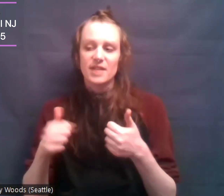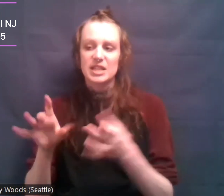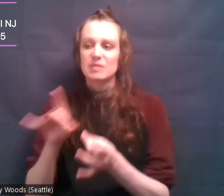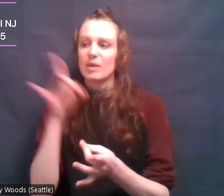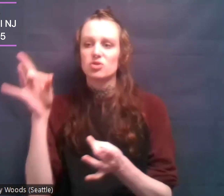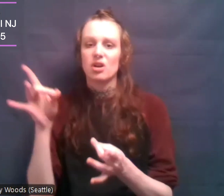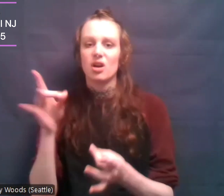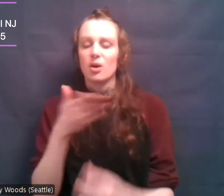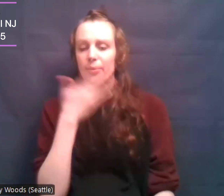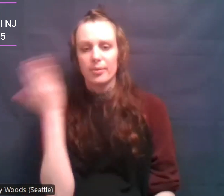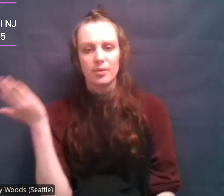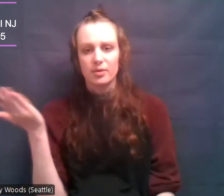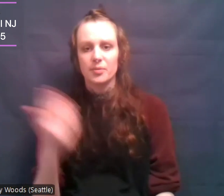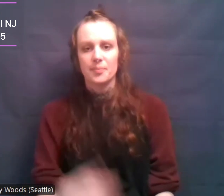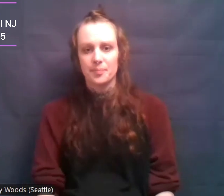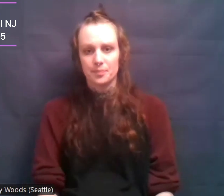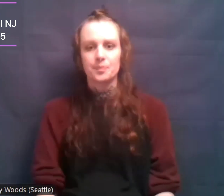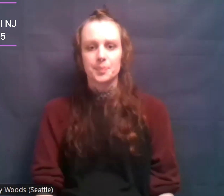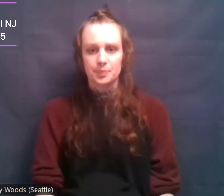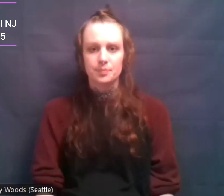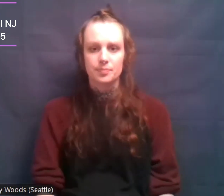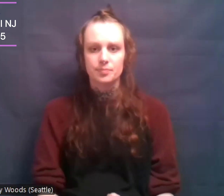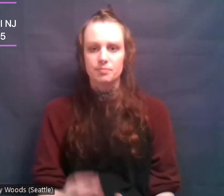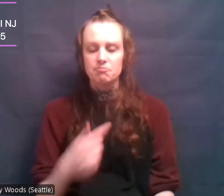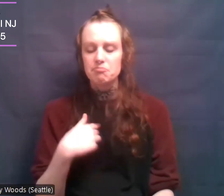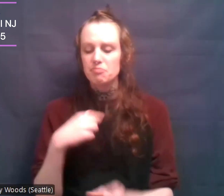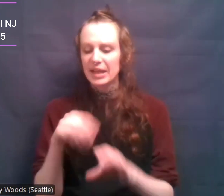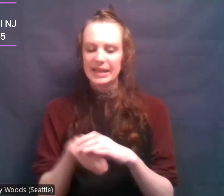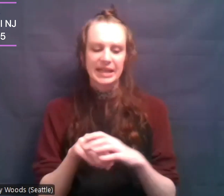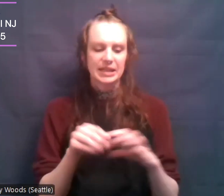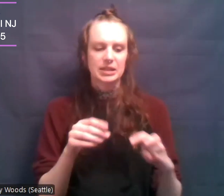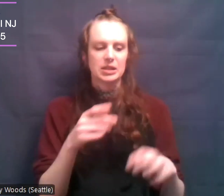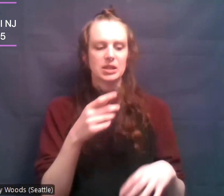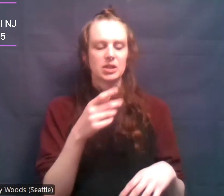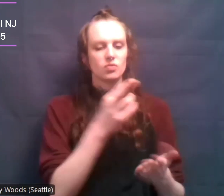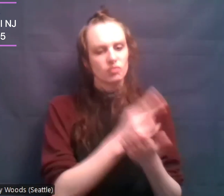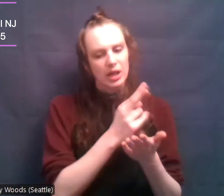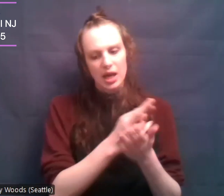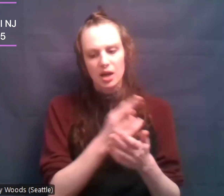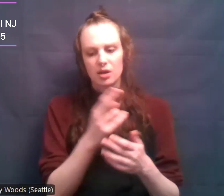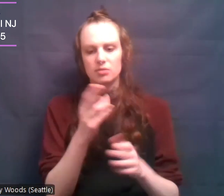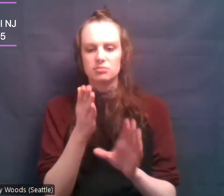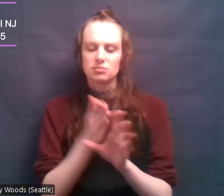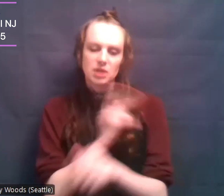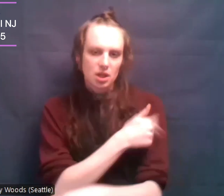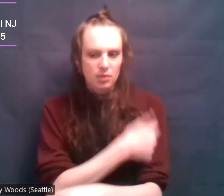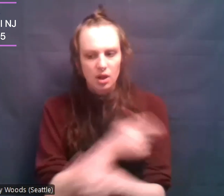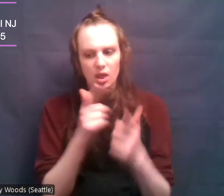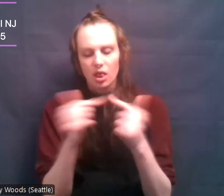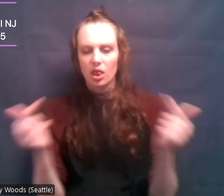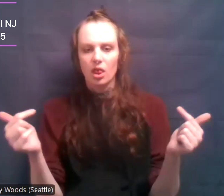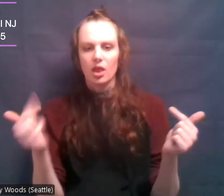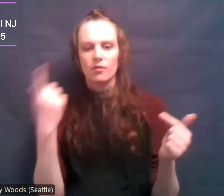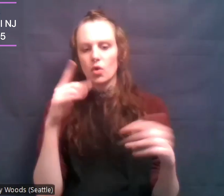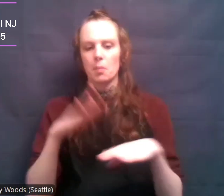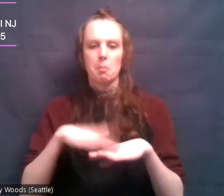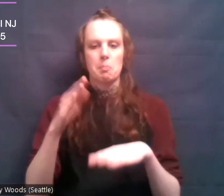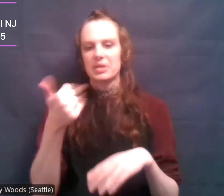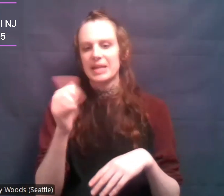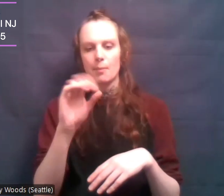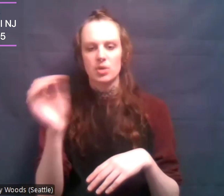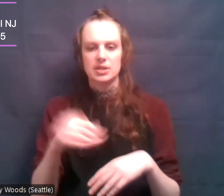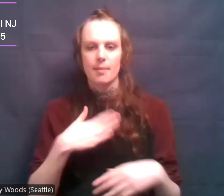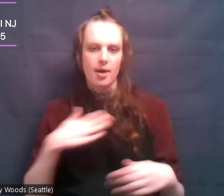another, for like over 10% of my life. But like today, I'm not like that. And